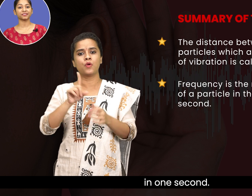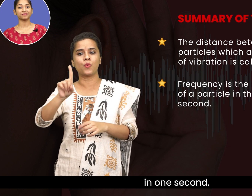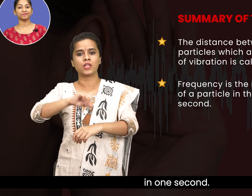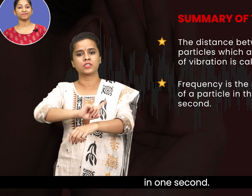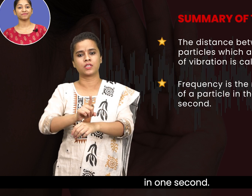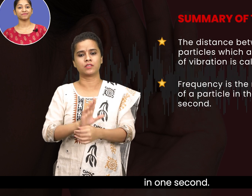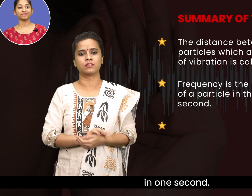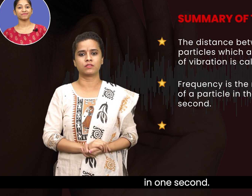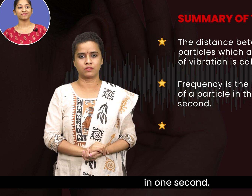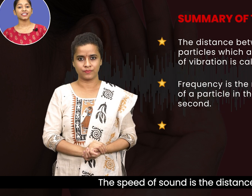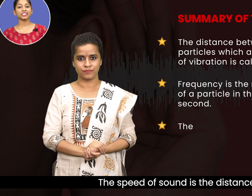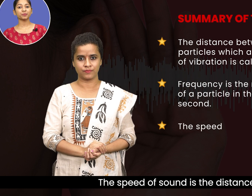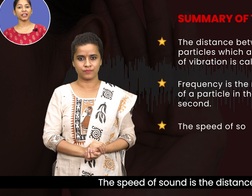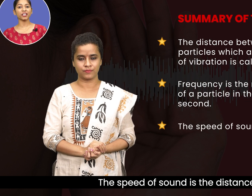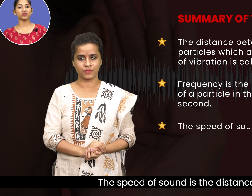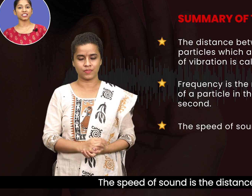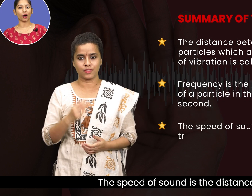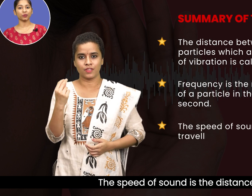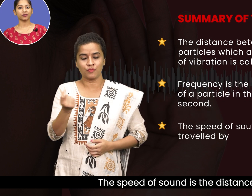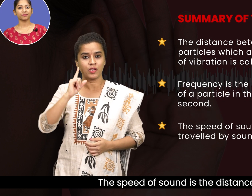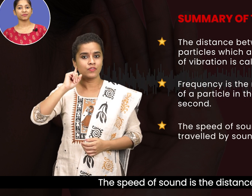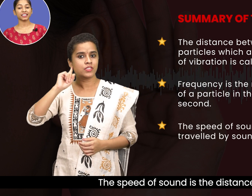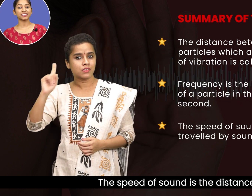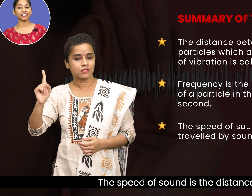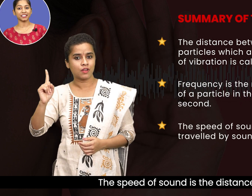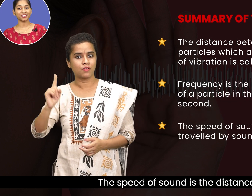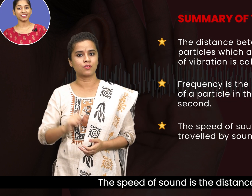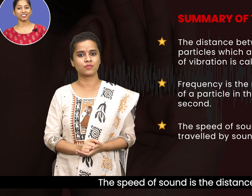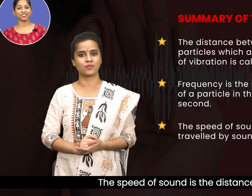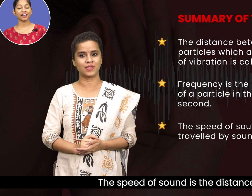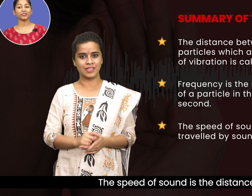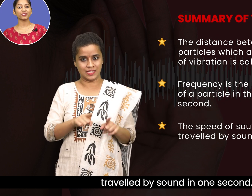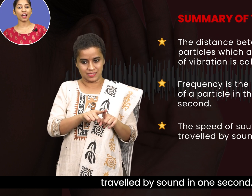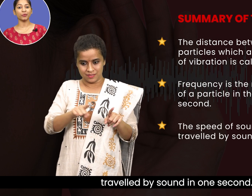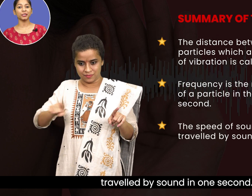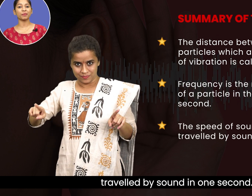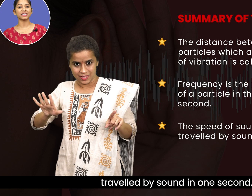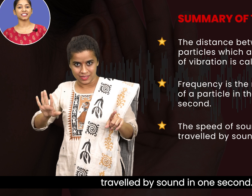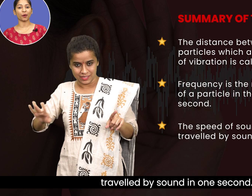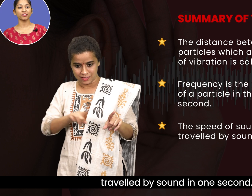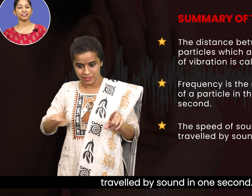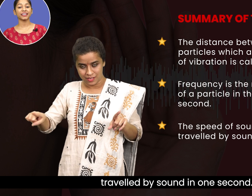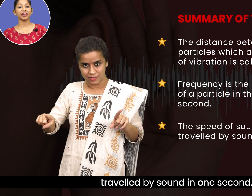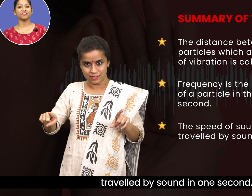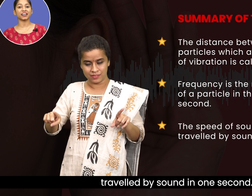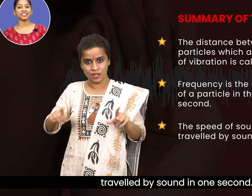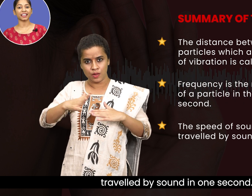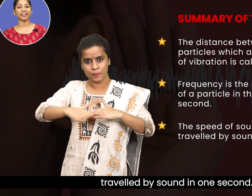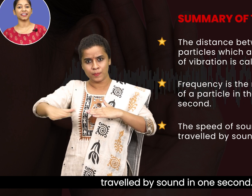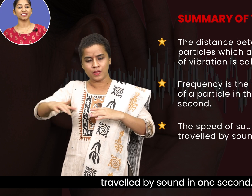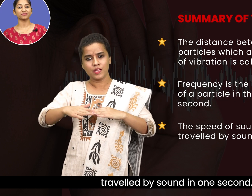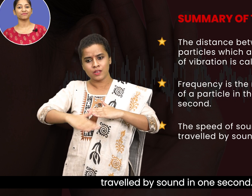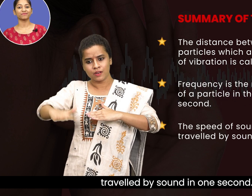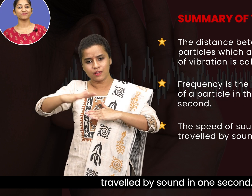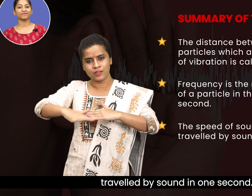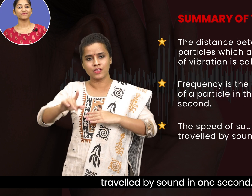second. The speed of sound is the distance travelled by sound in 1